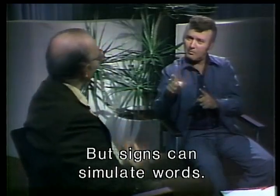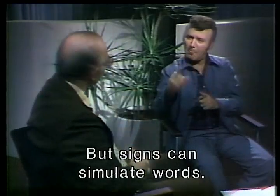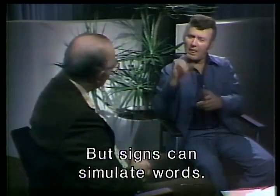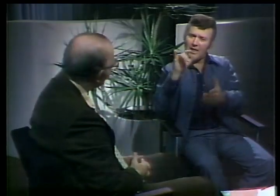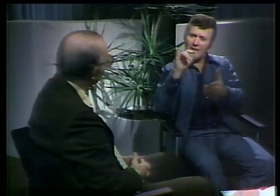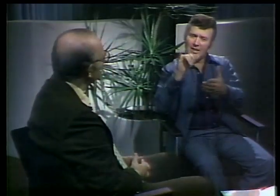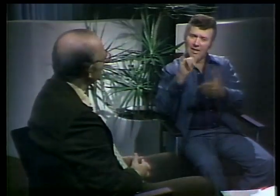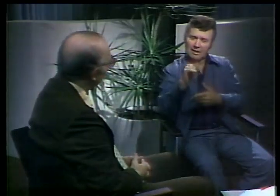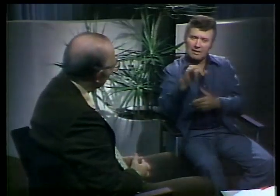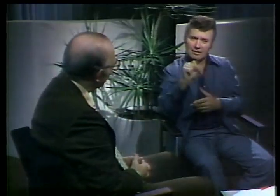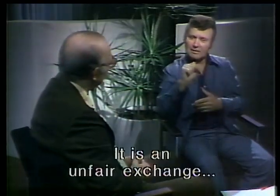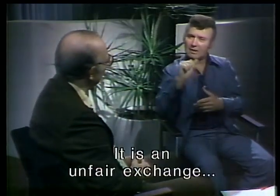Very good point.